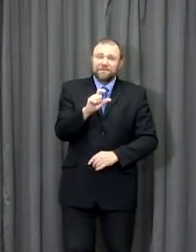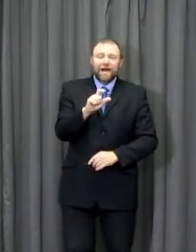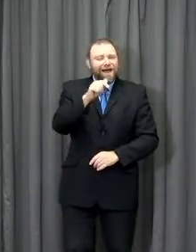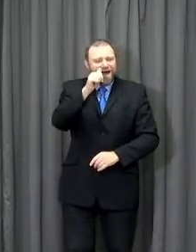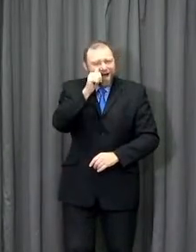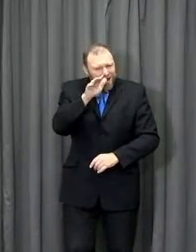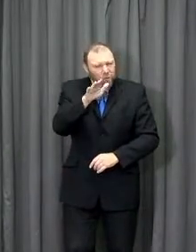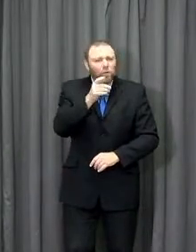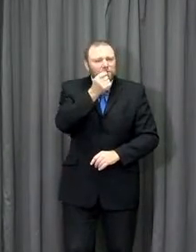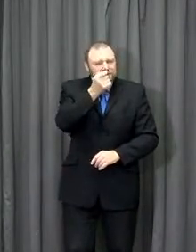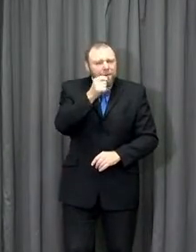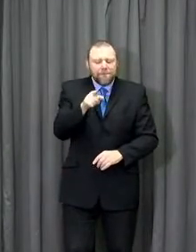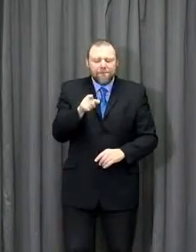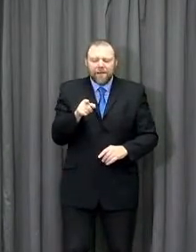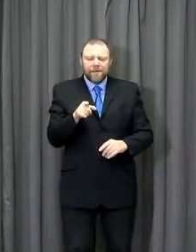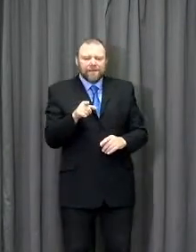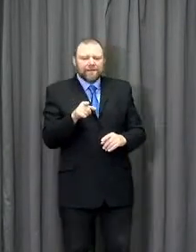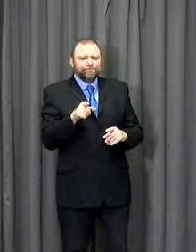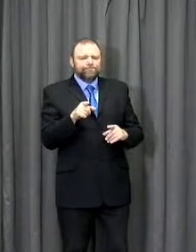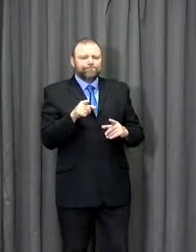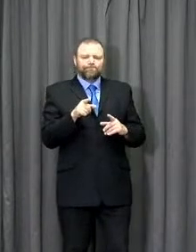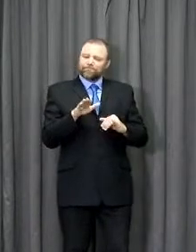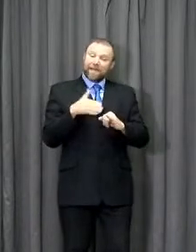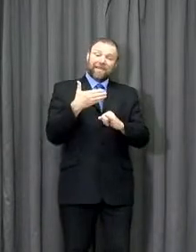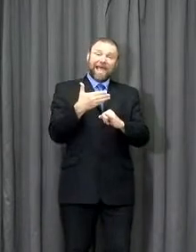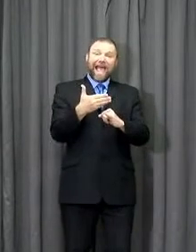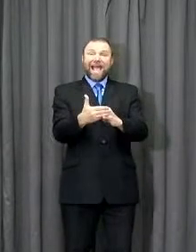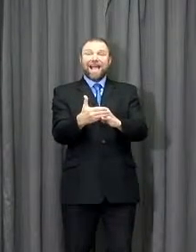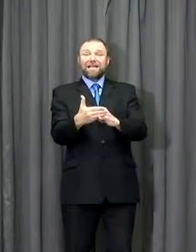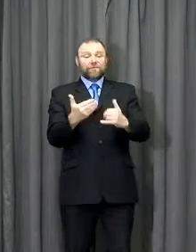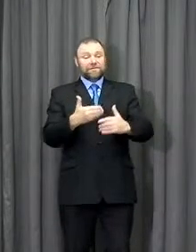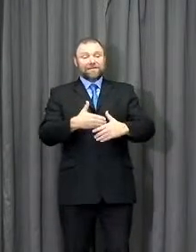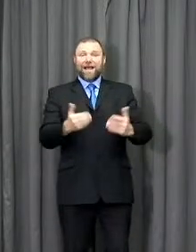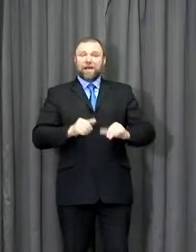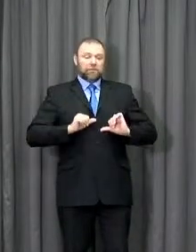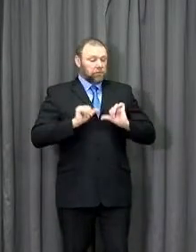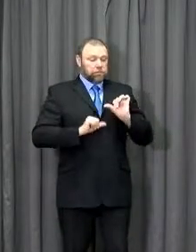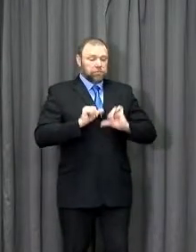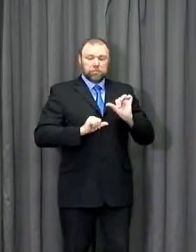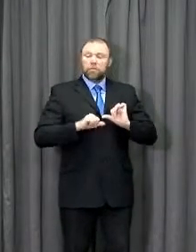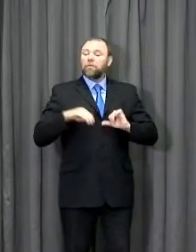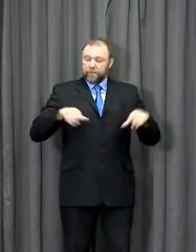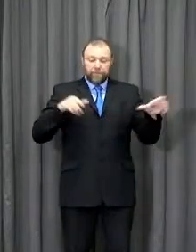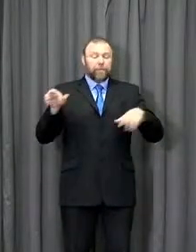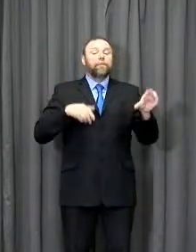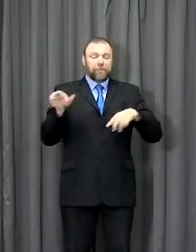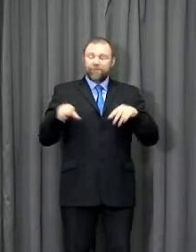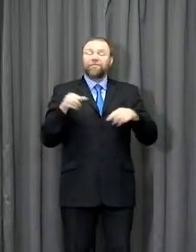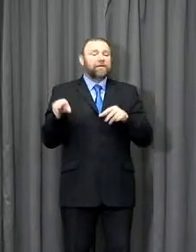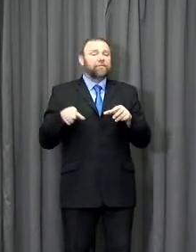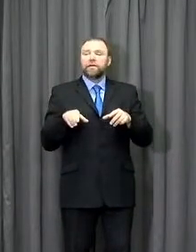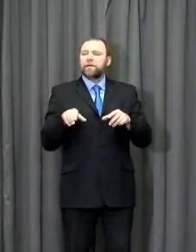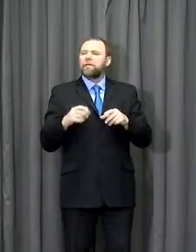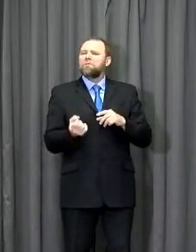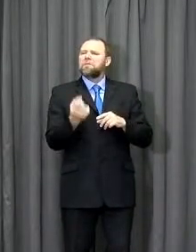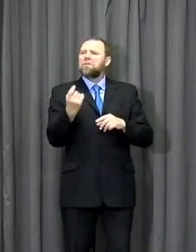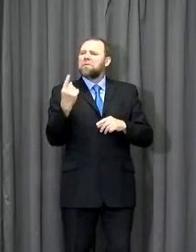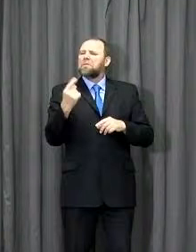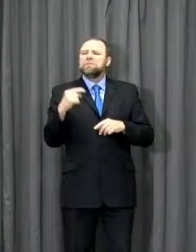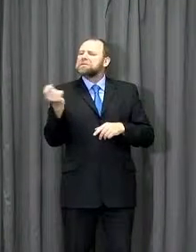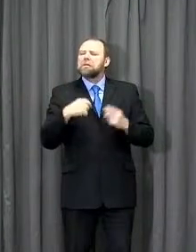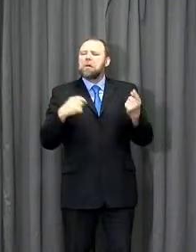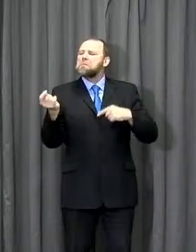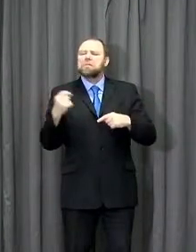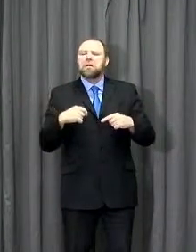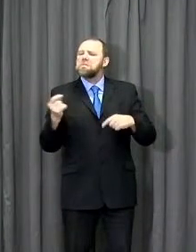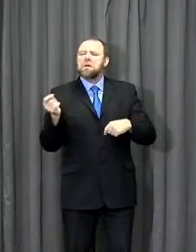I know where, you know, at the end of vaccinations schedules, there may be a few vaccines left over which